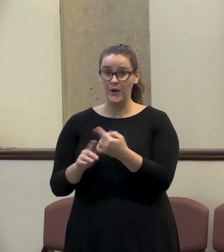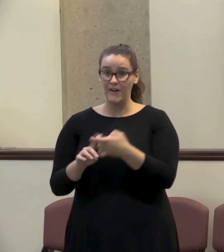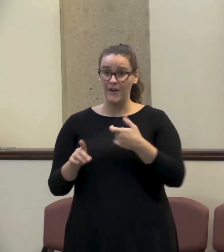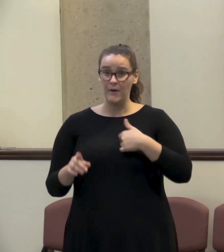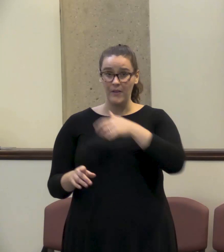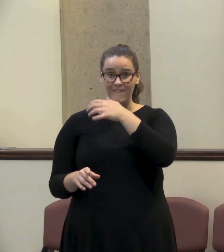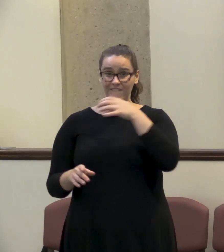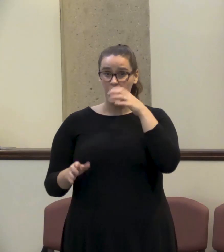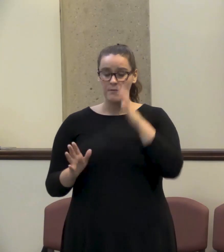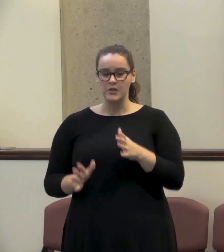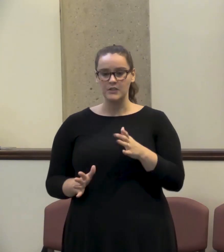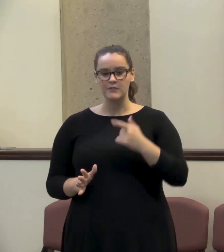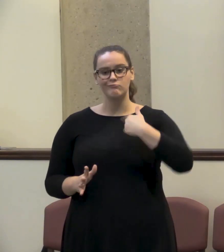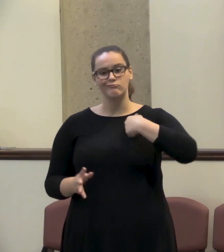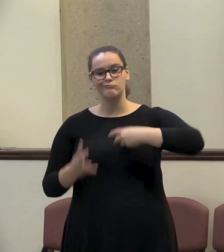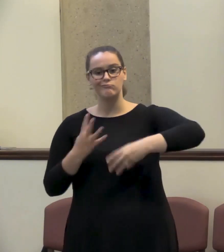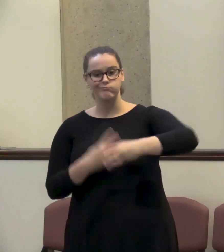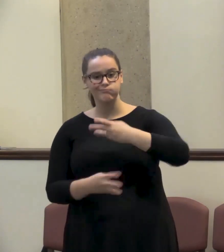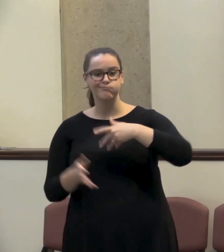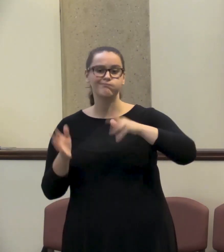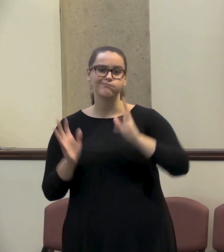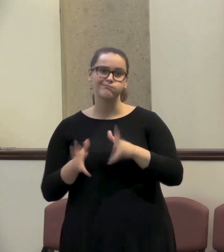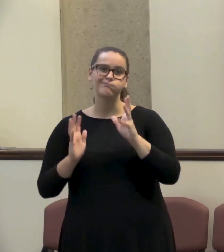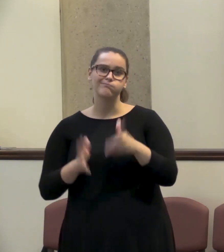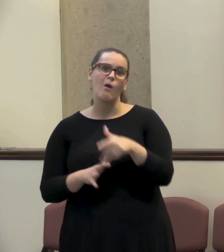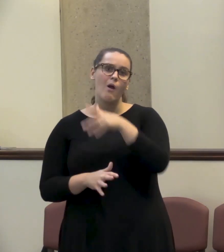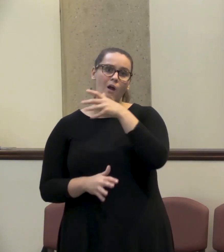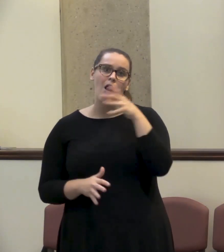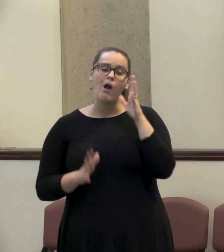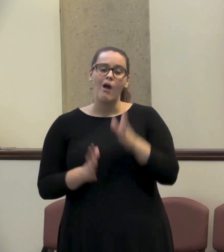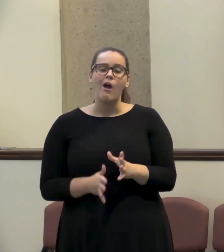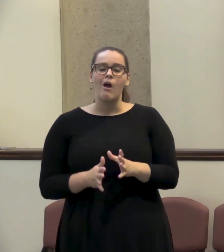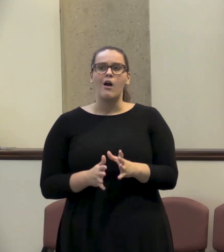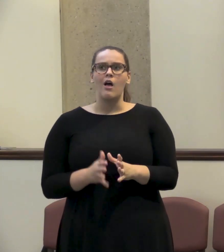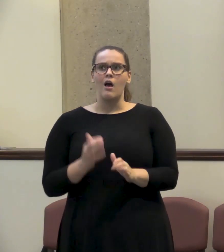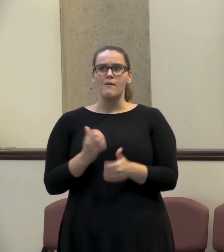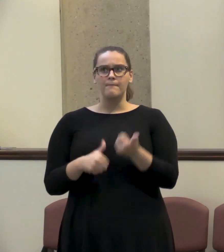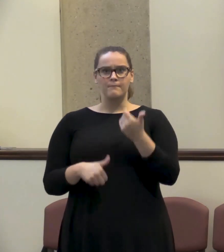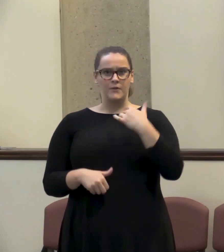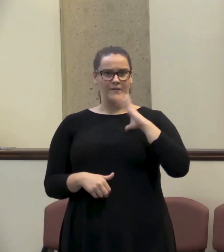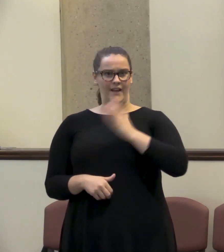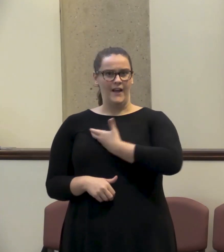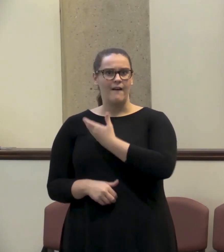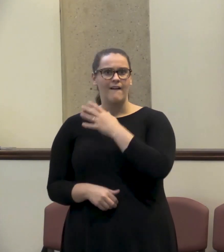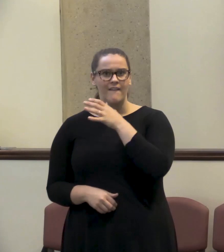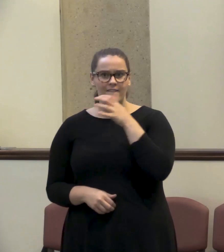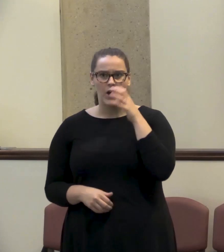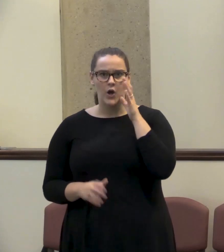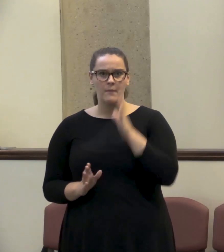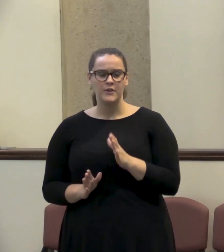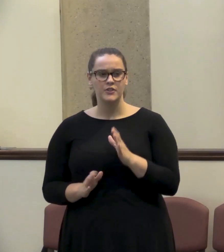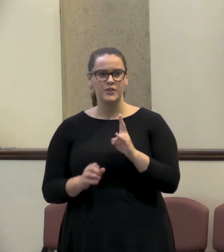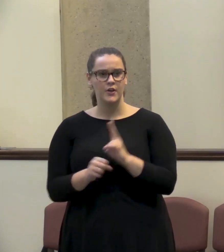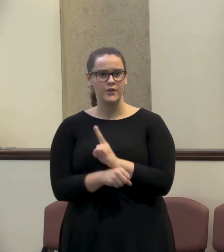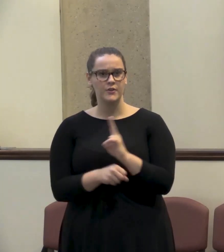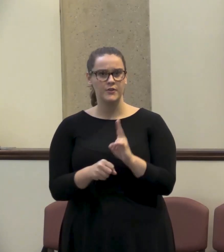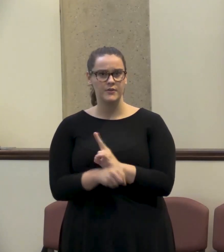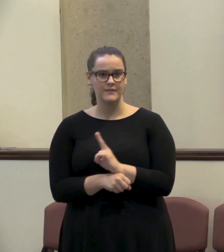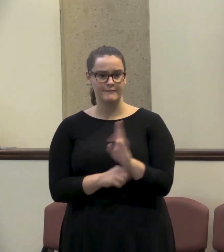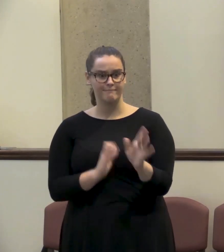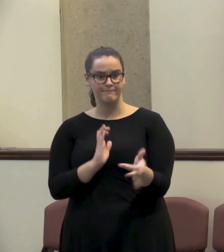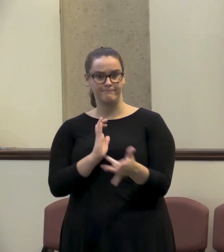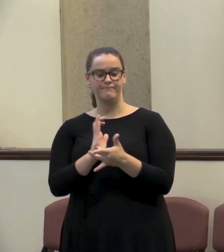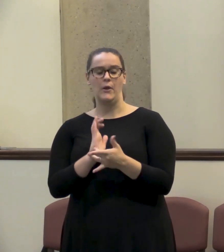I've spent a lot of time up there talking to people. And most of our farmers are using